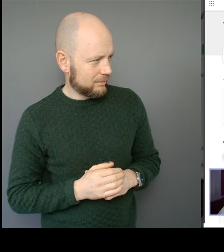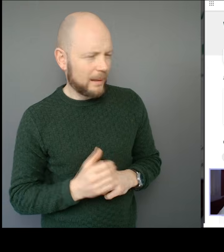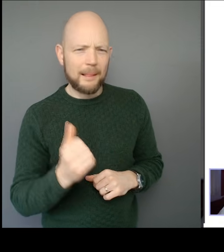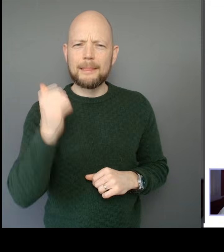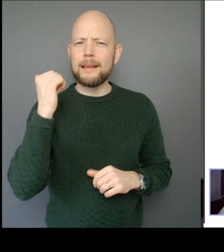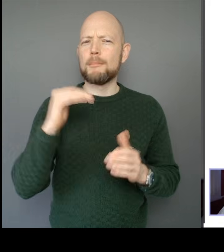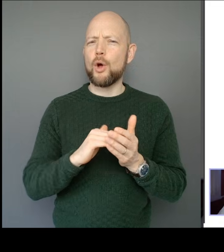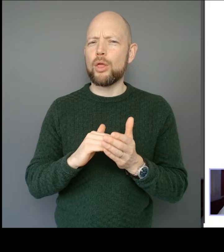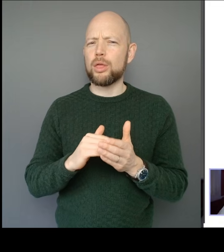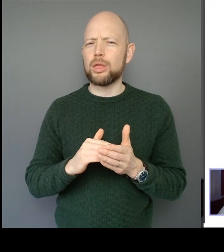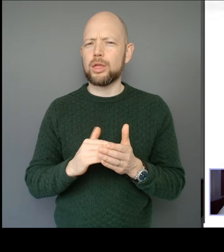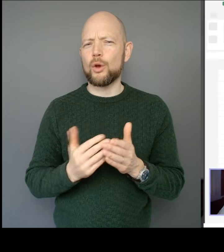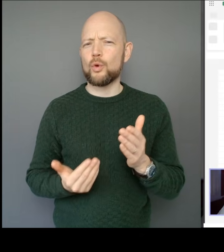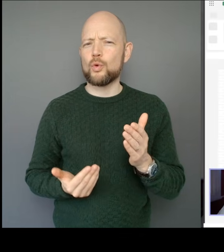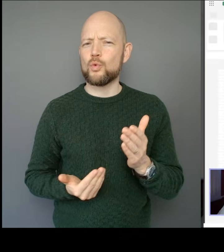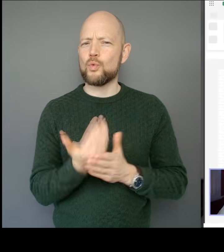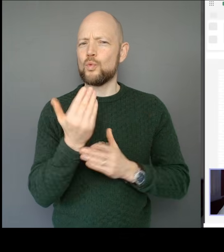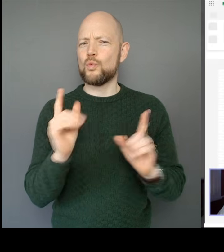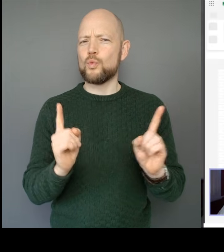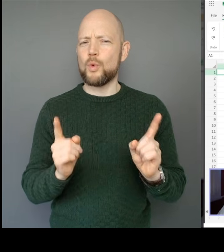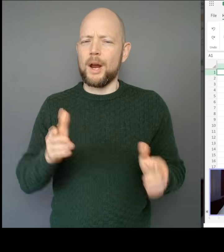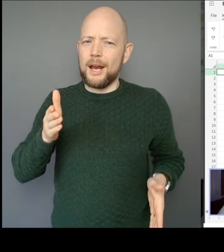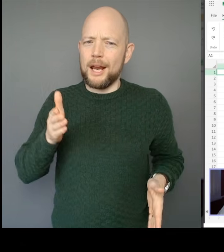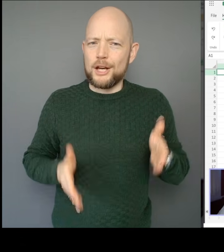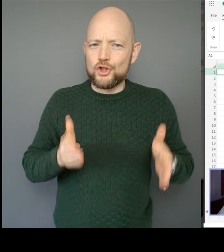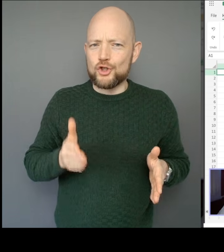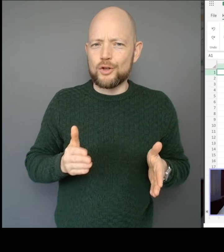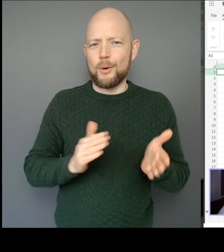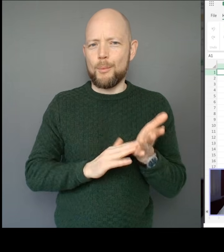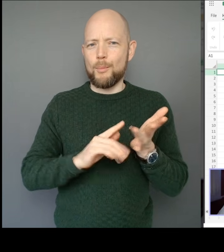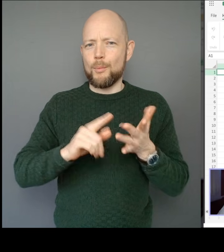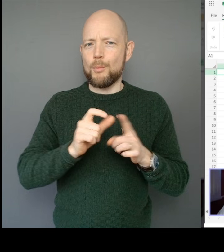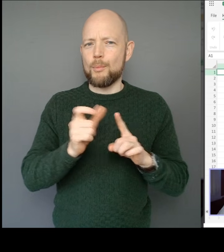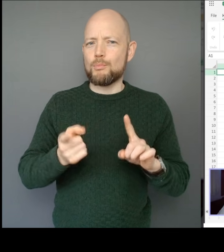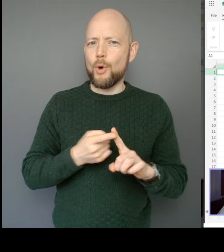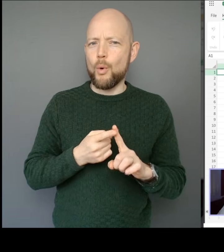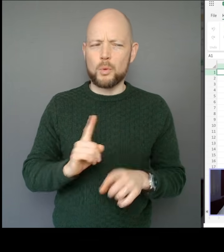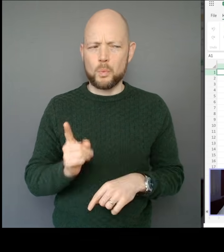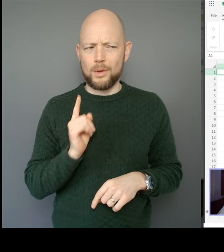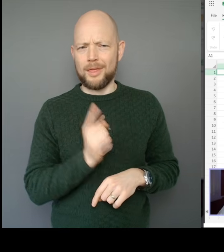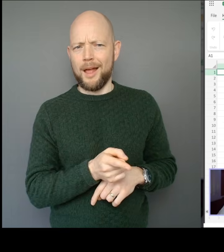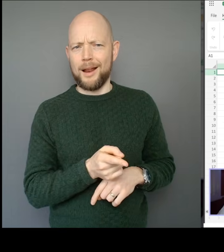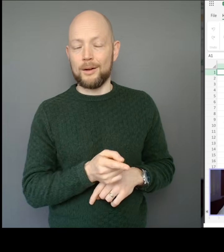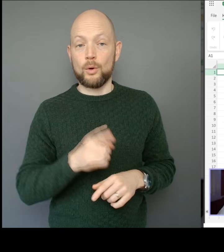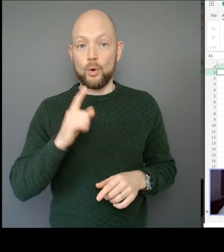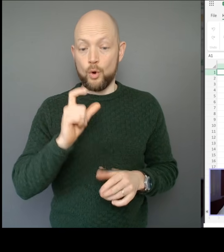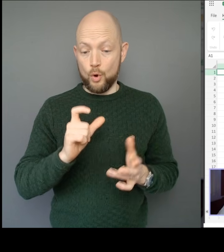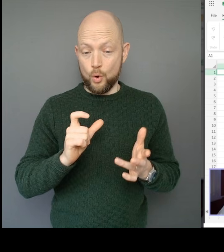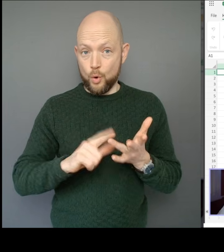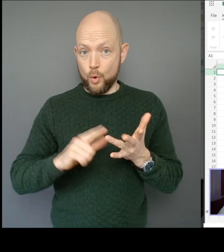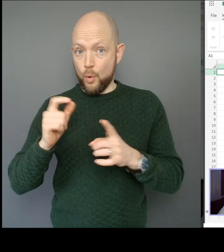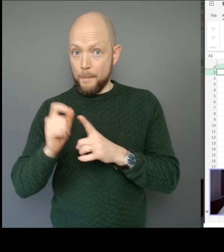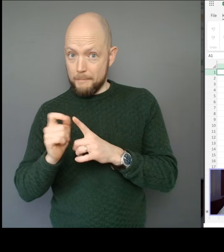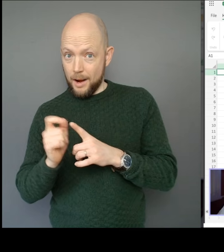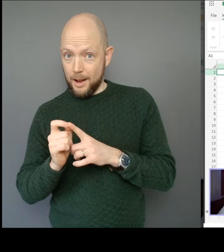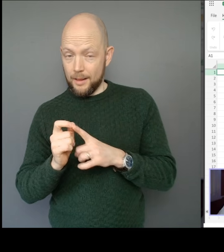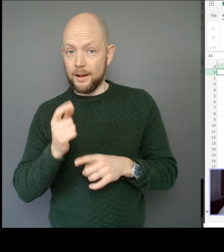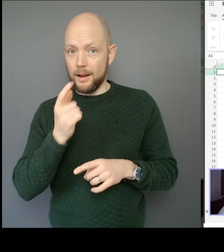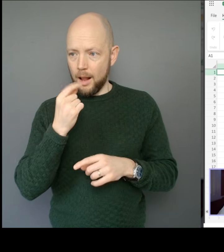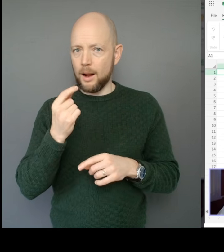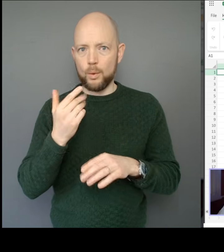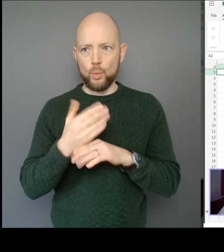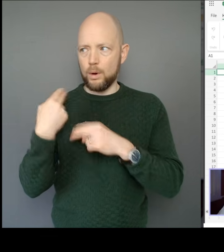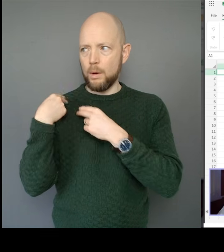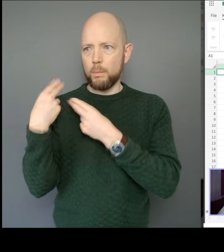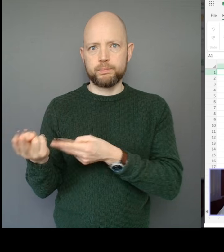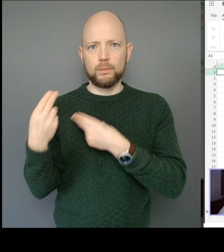agent mode. And the idea around agent mode is that you can get Copilot not just to respond to you, but to actually do things for